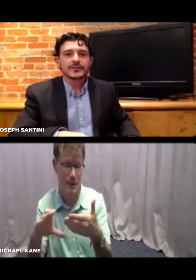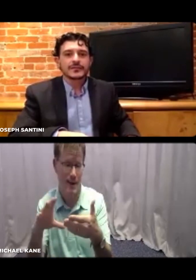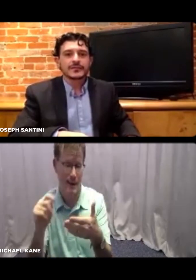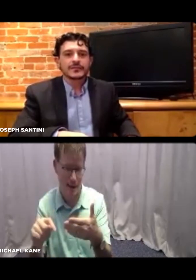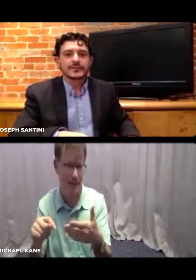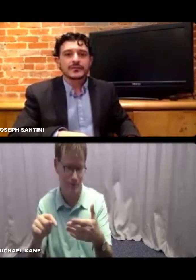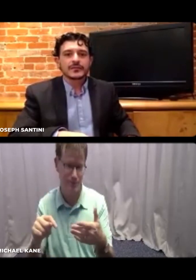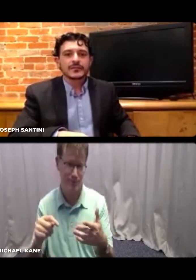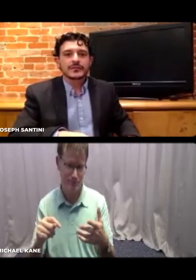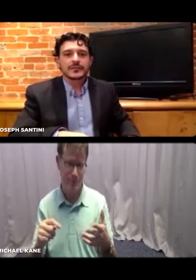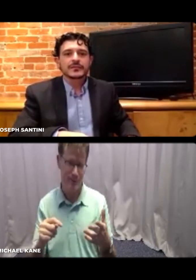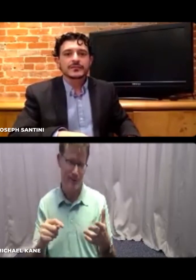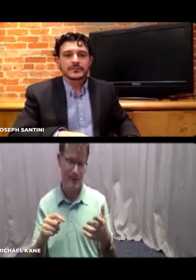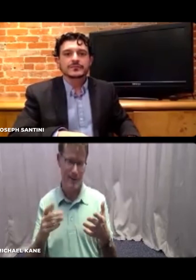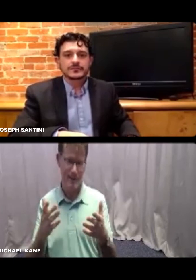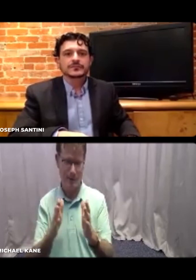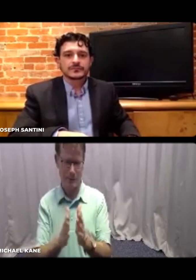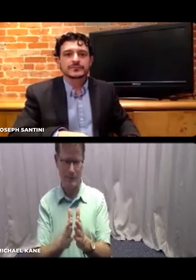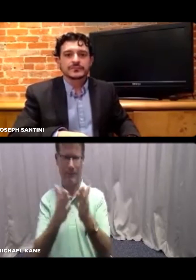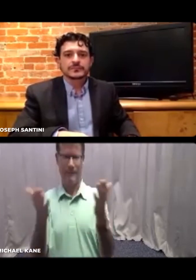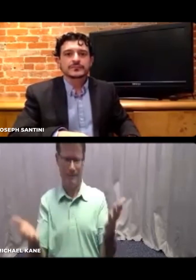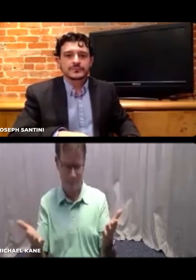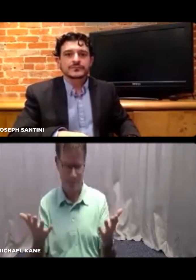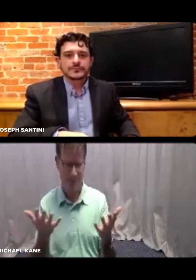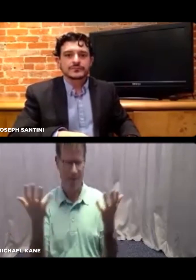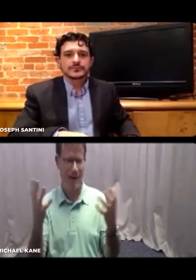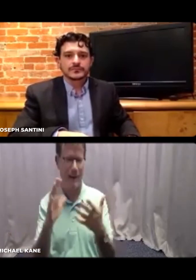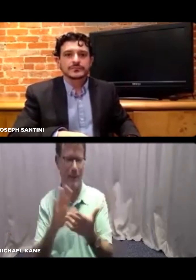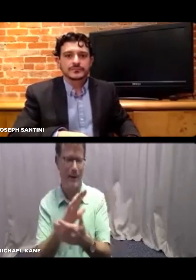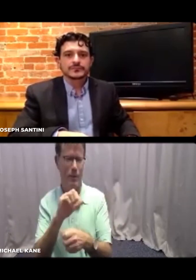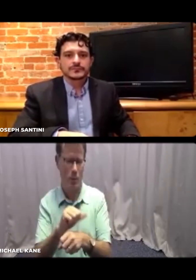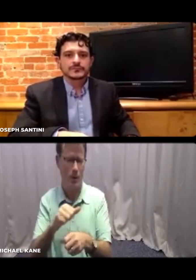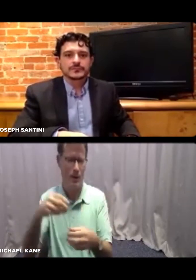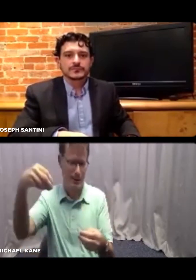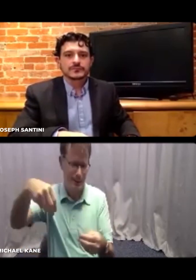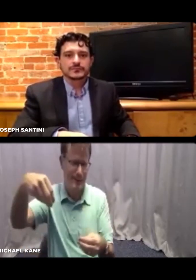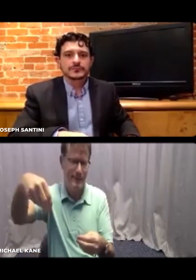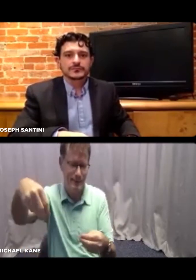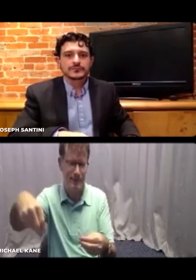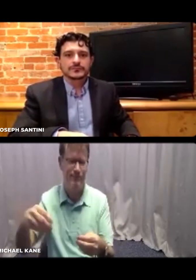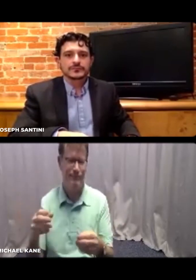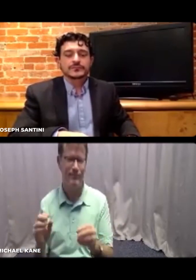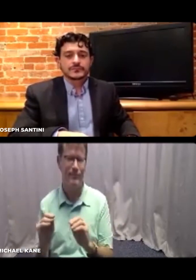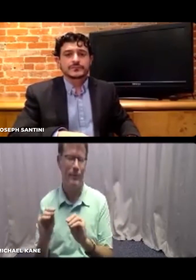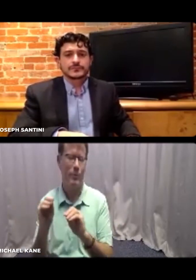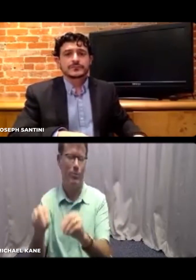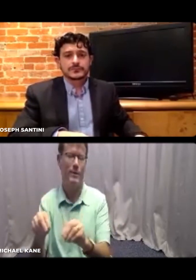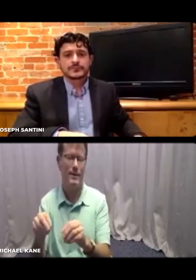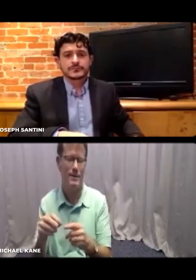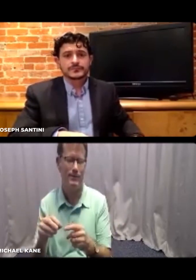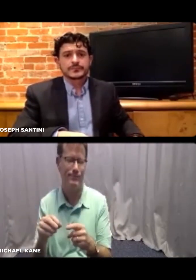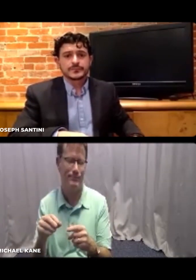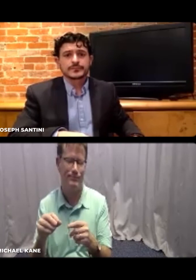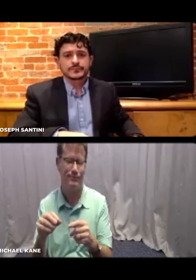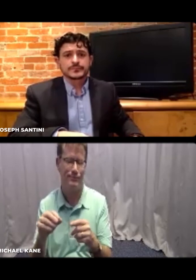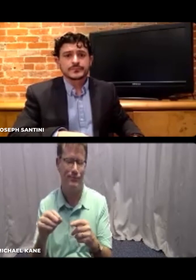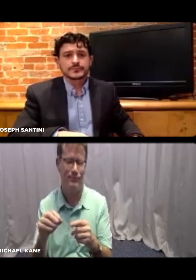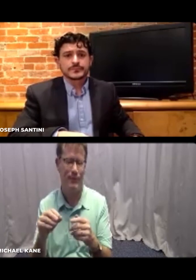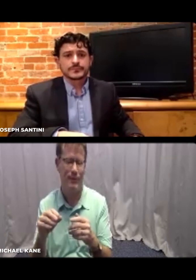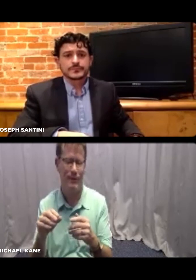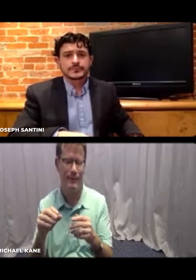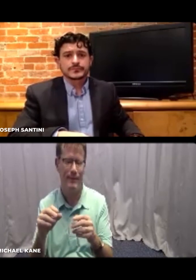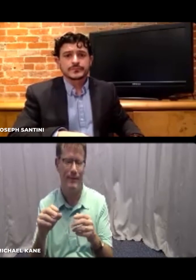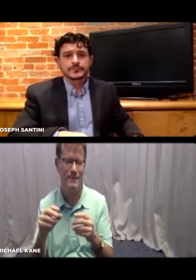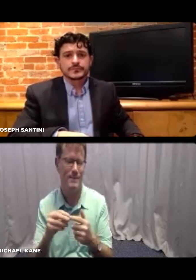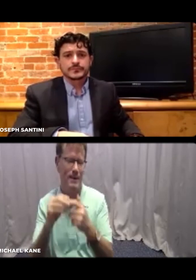Right. with that, she received a folder with a lot of paperwork. And so she has